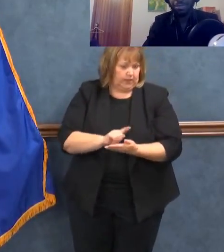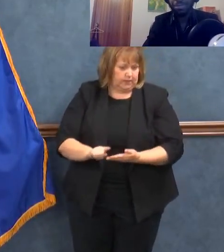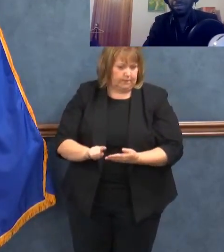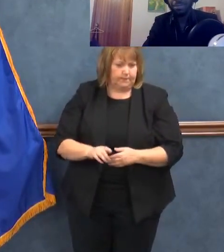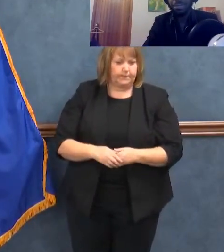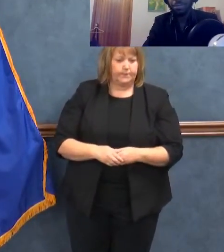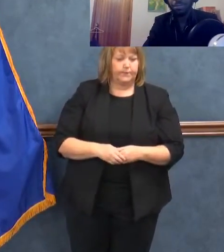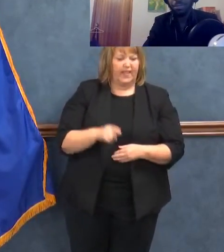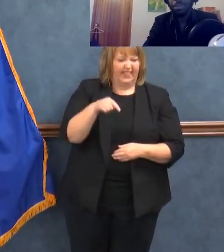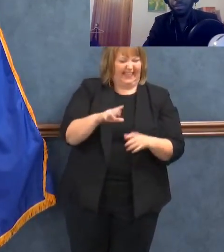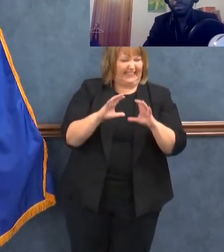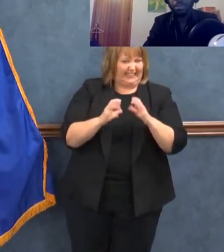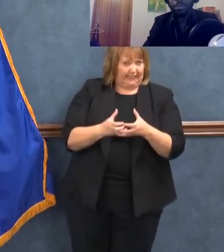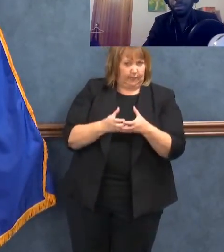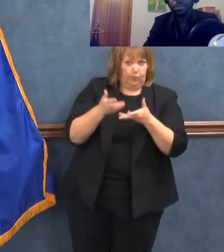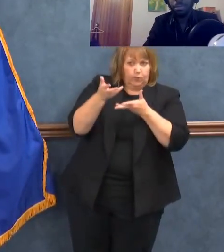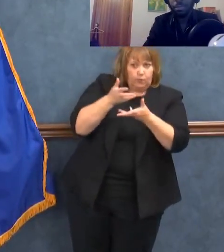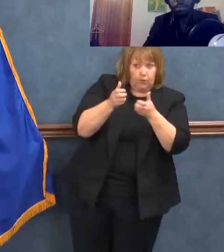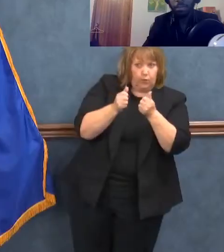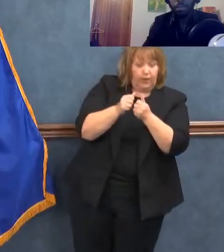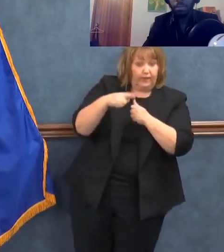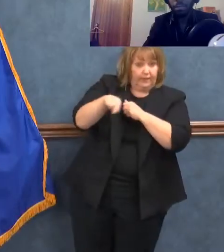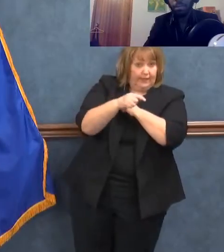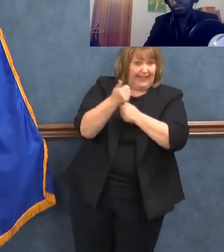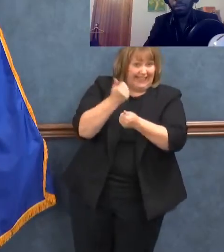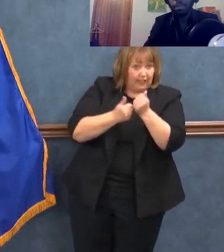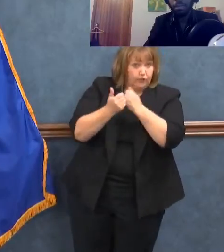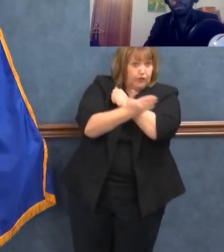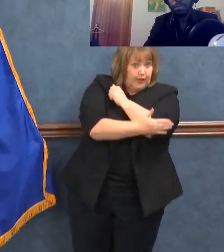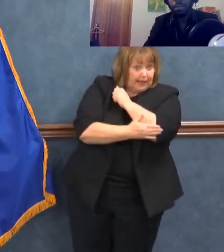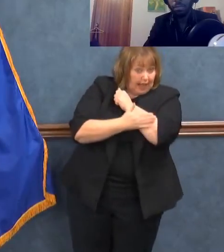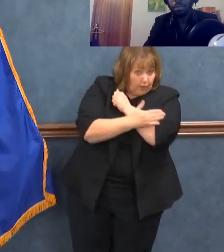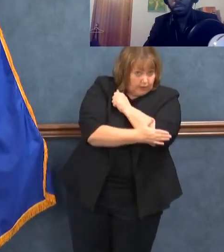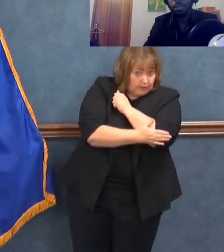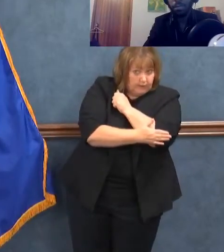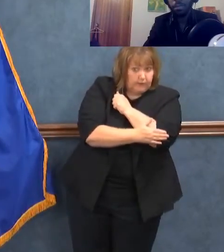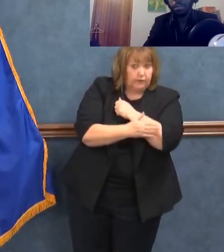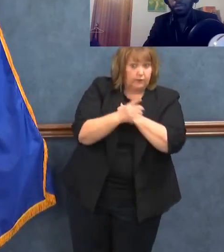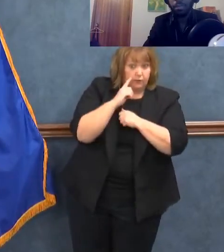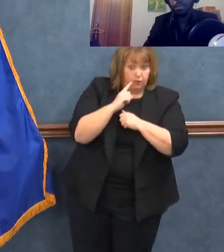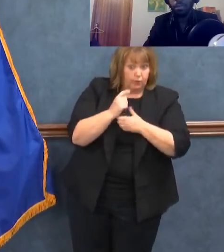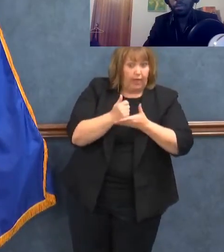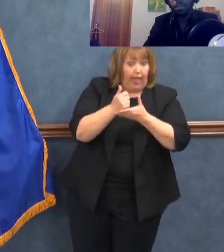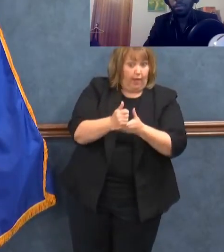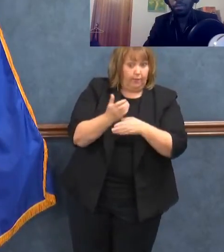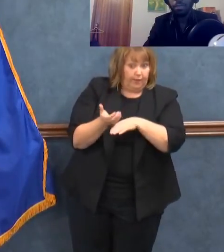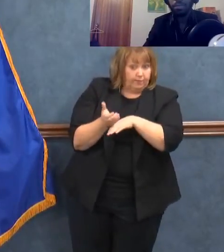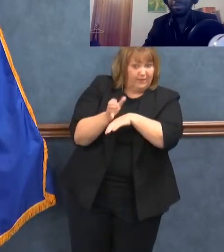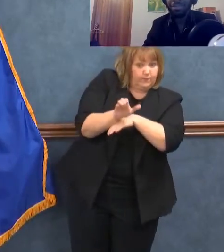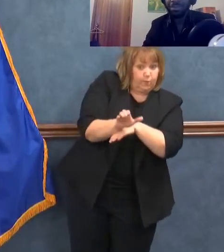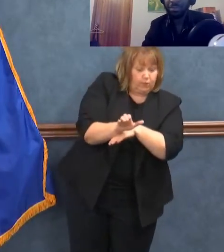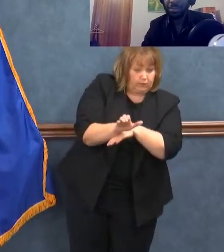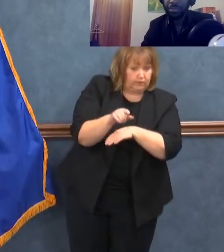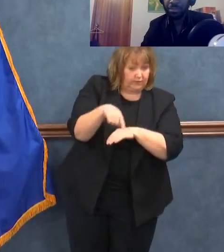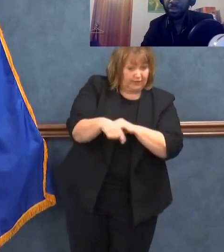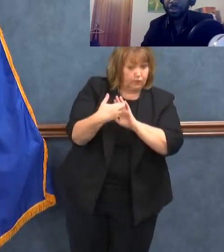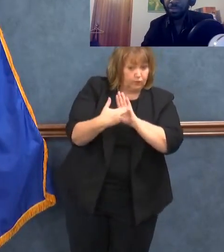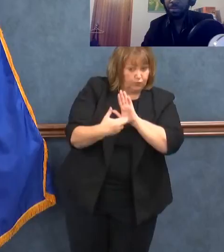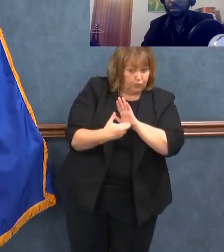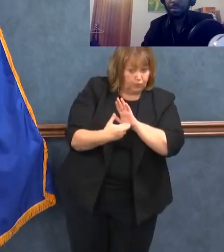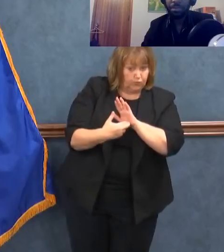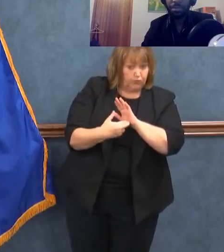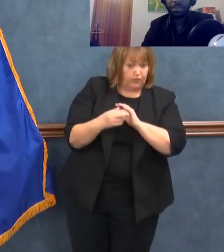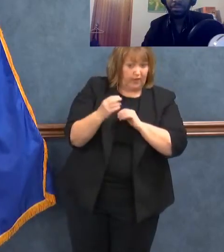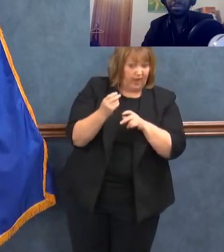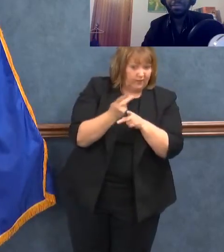work directly with our county officials, including the LEAP, on enhanced enforcement, focused targeting, and next steps